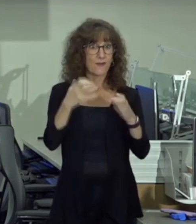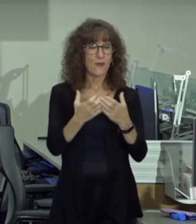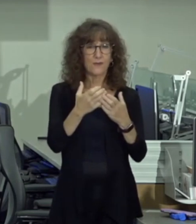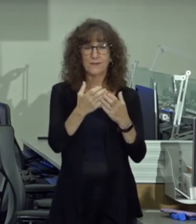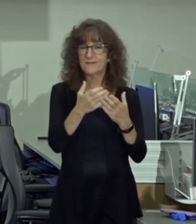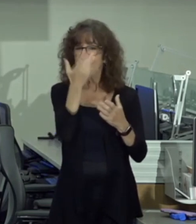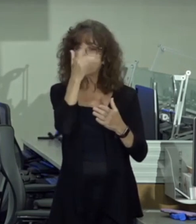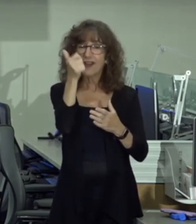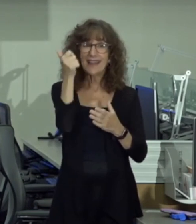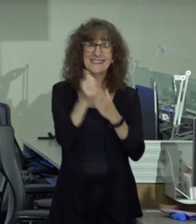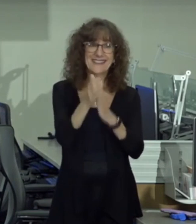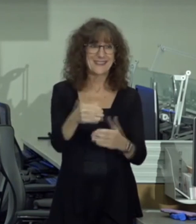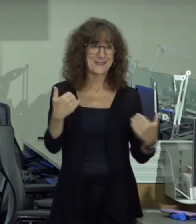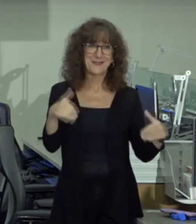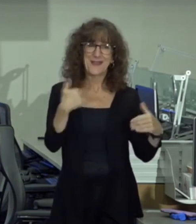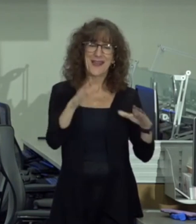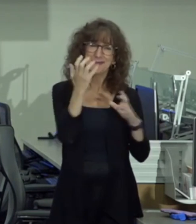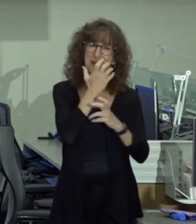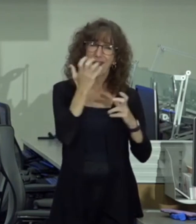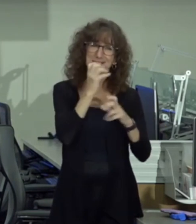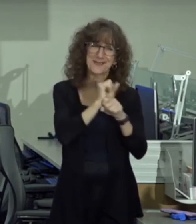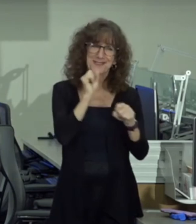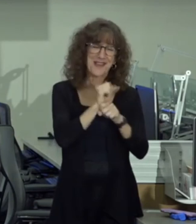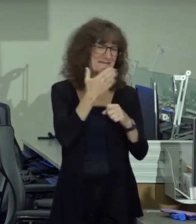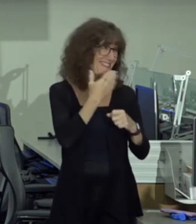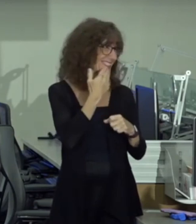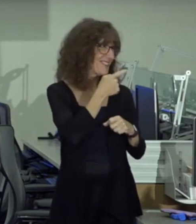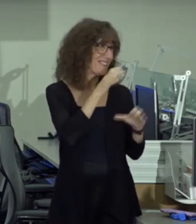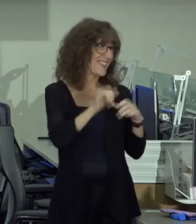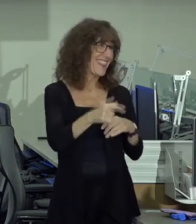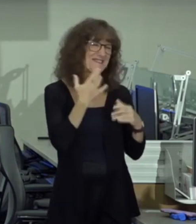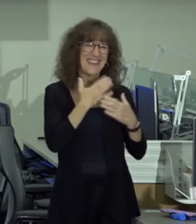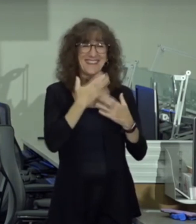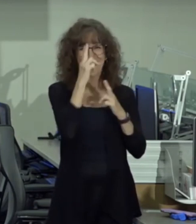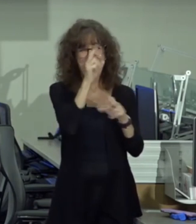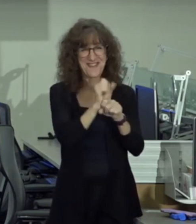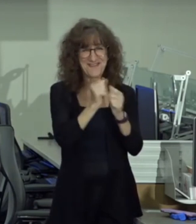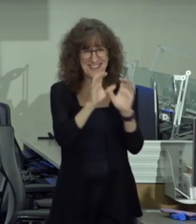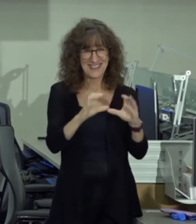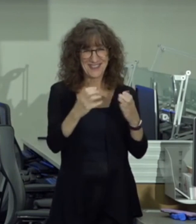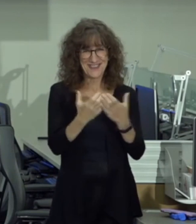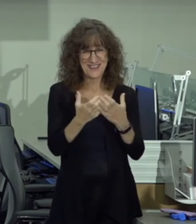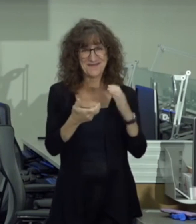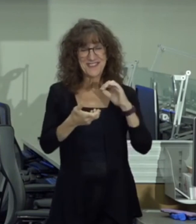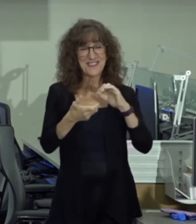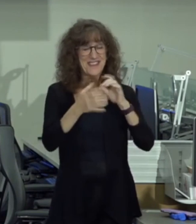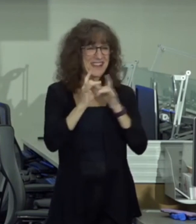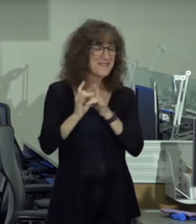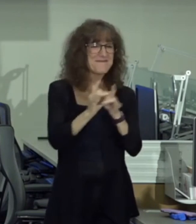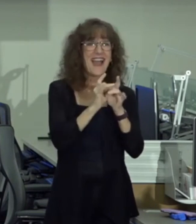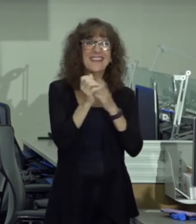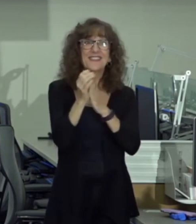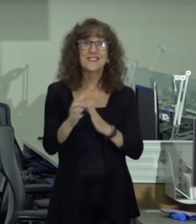brightest leaders is a feat in and of itself. Thank you for doing that. It will be a pleasure to work with this group. To combine that leadership with the very